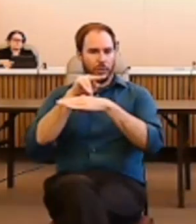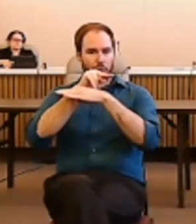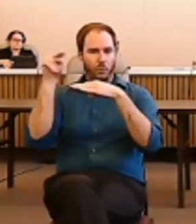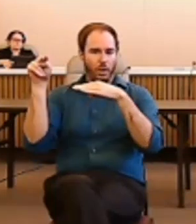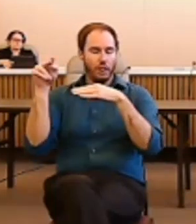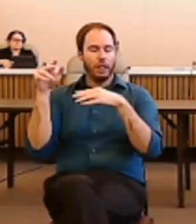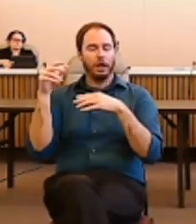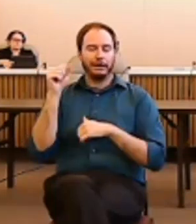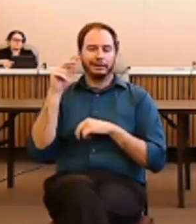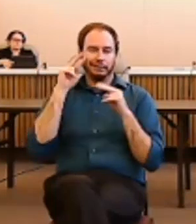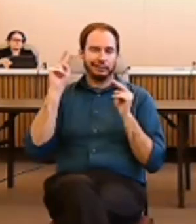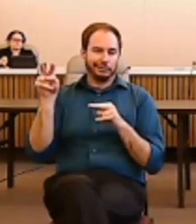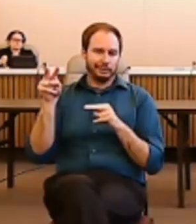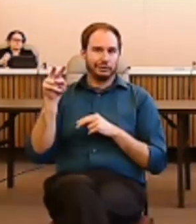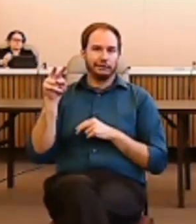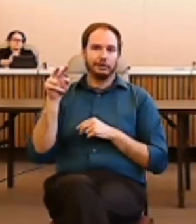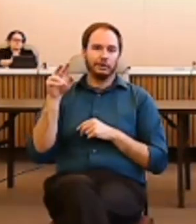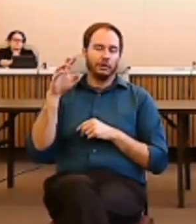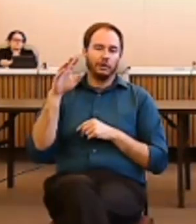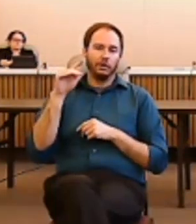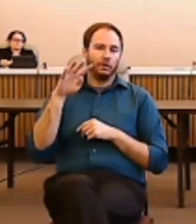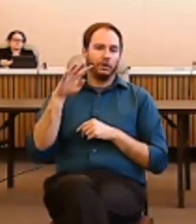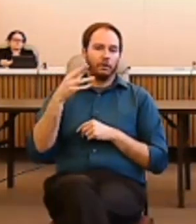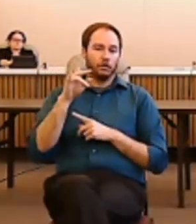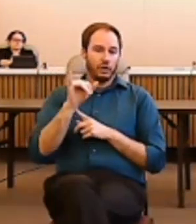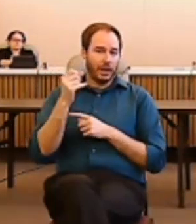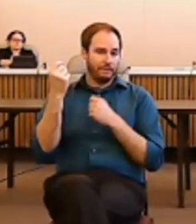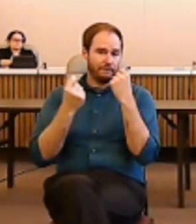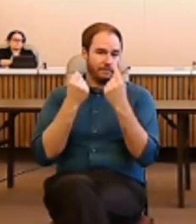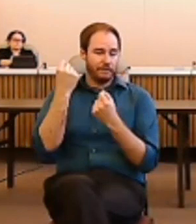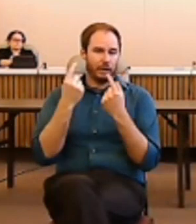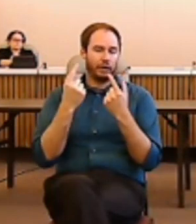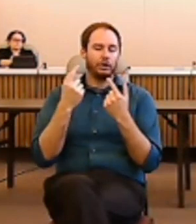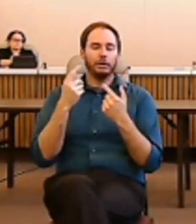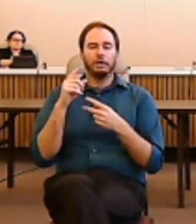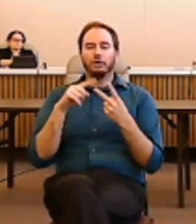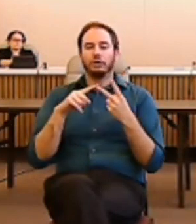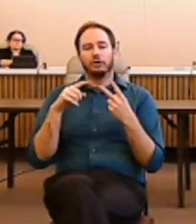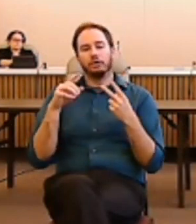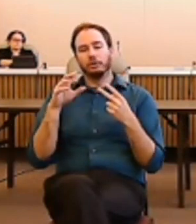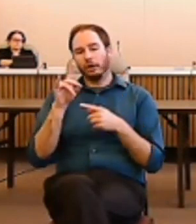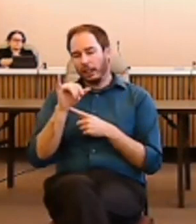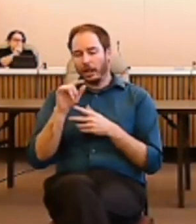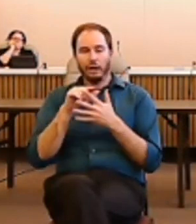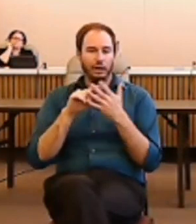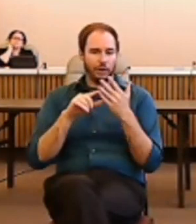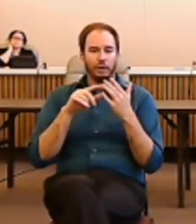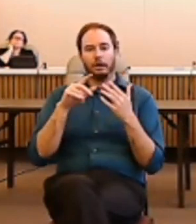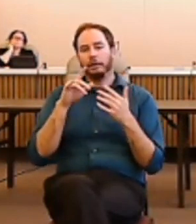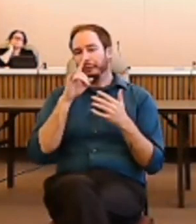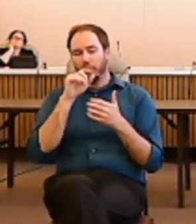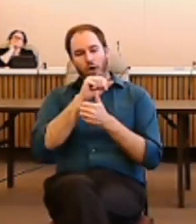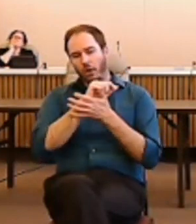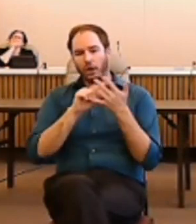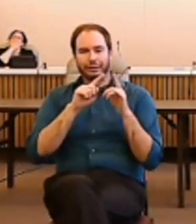not only the Henrietta 4th of July fireworks, but the downtown Rochester 4th of July fireworks, the Charlie fireworks, and the Pittsford fireworks